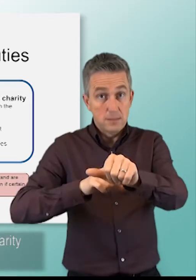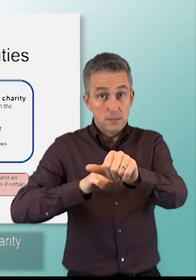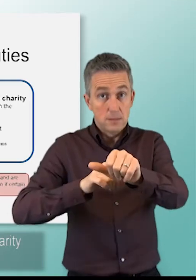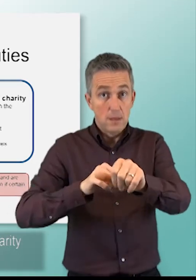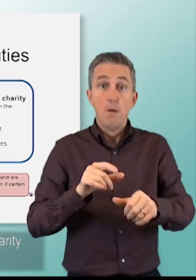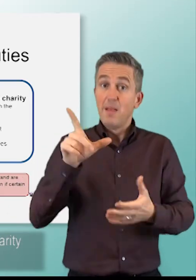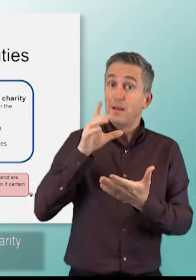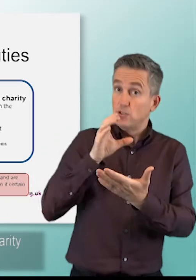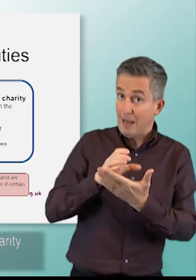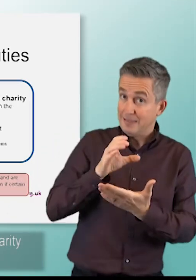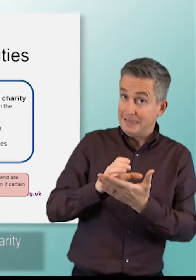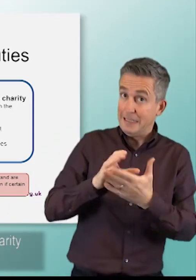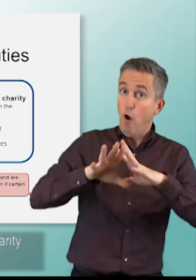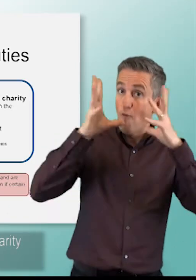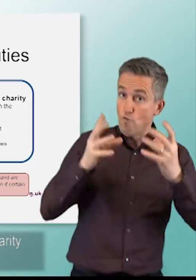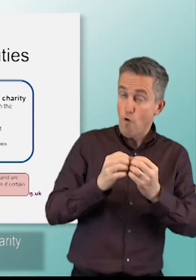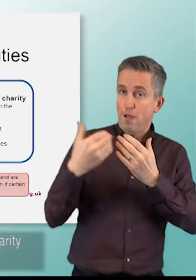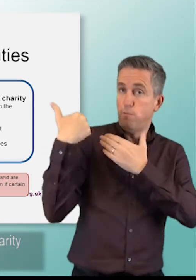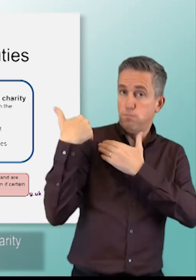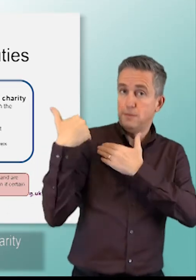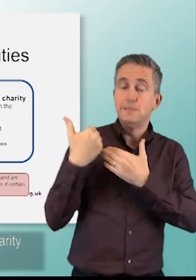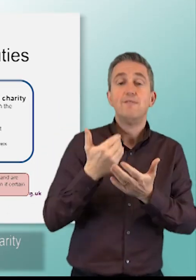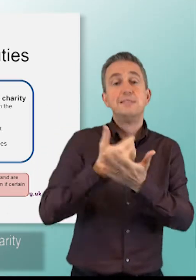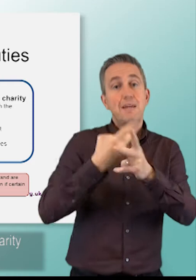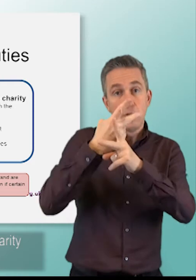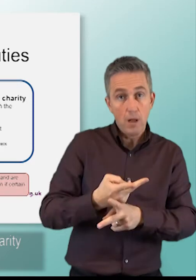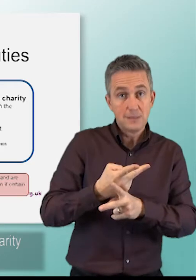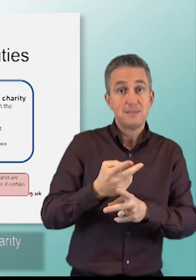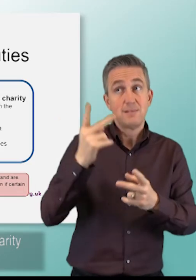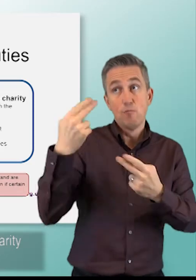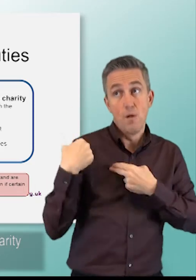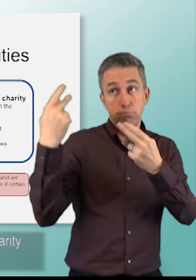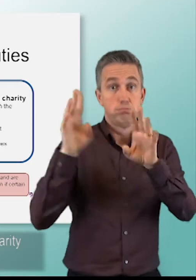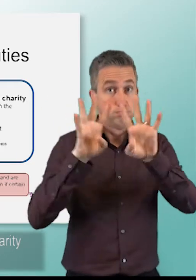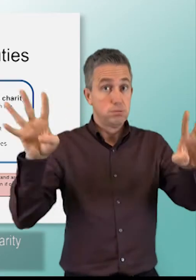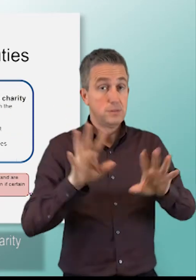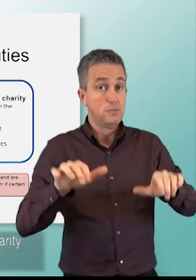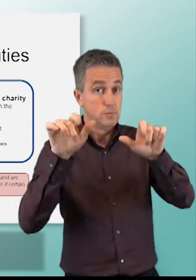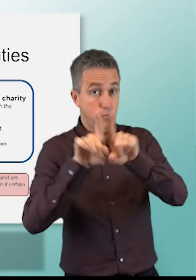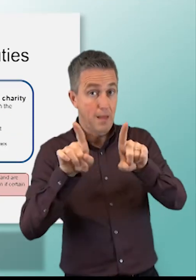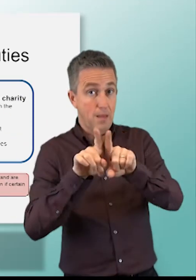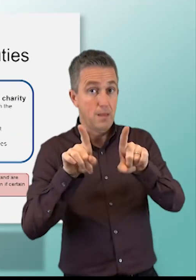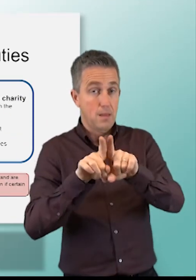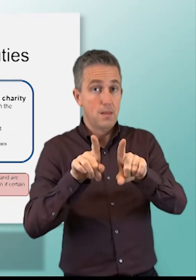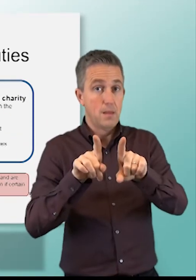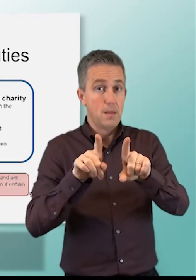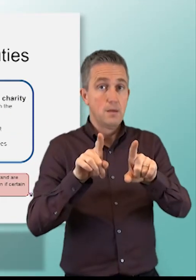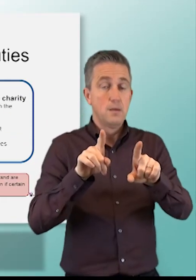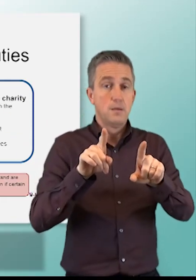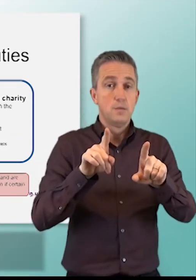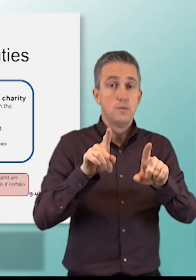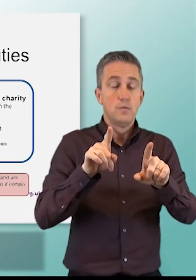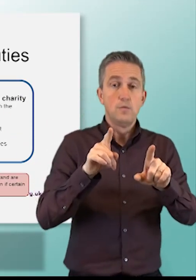but overall it's a collective responsibility of the charity trustees, of your board, of your committee, of whatever it's called, to make